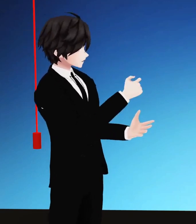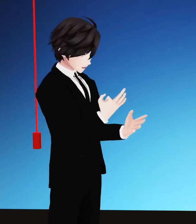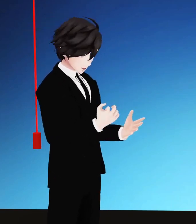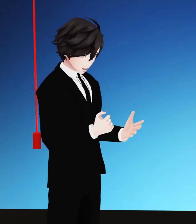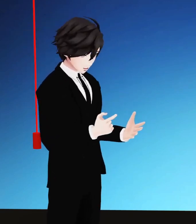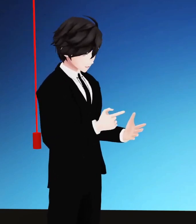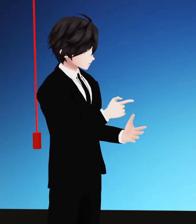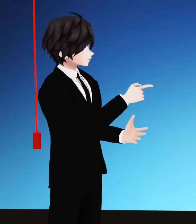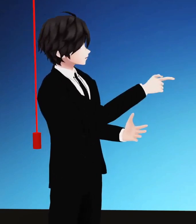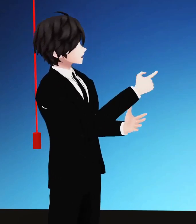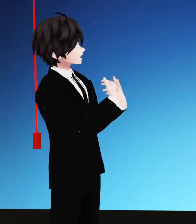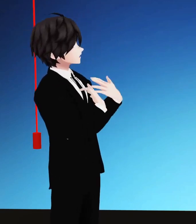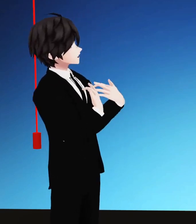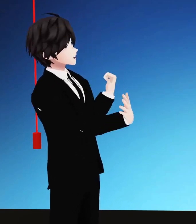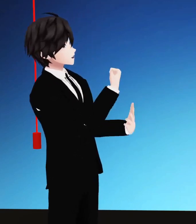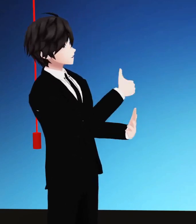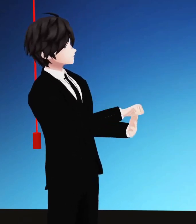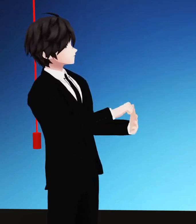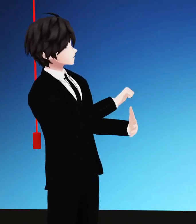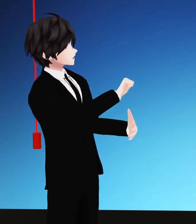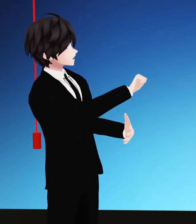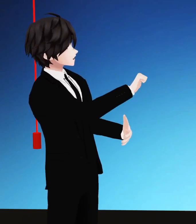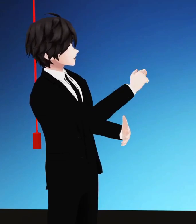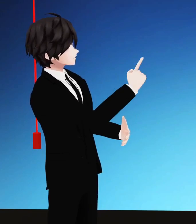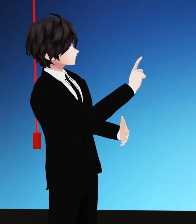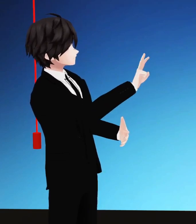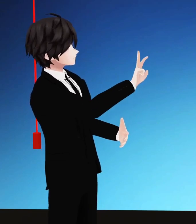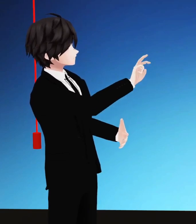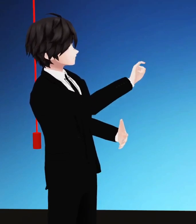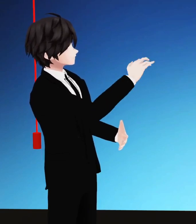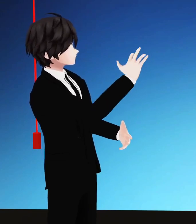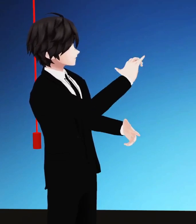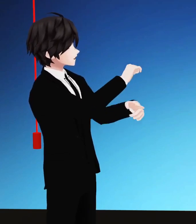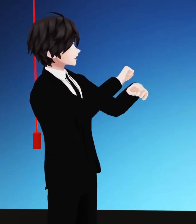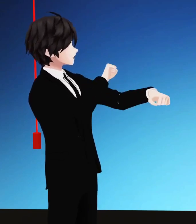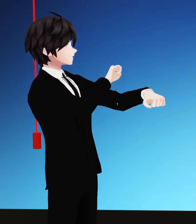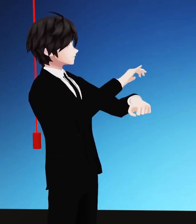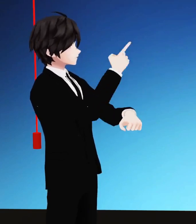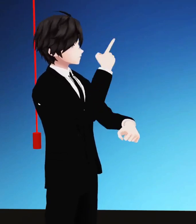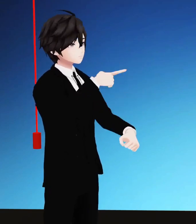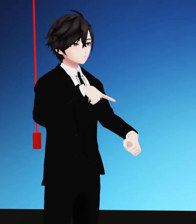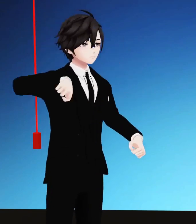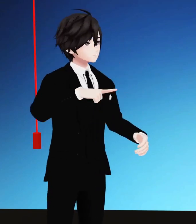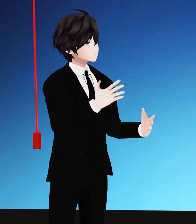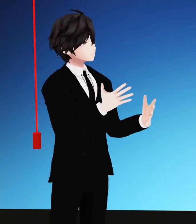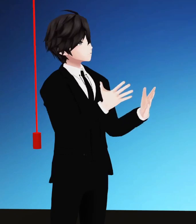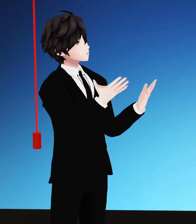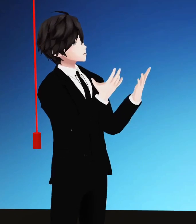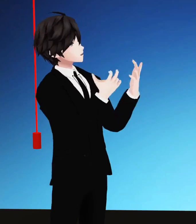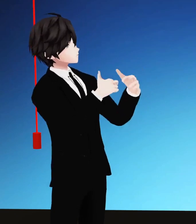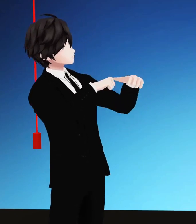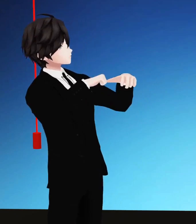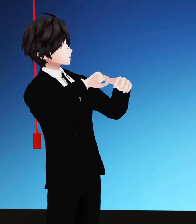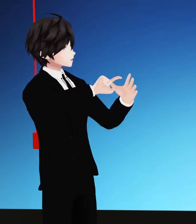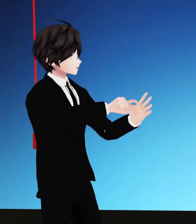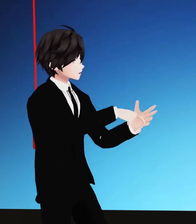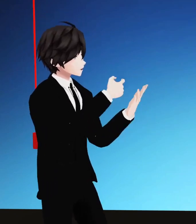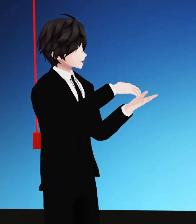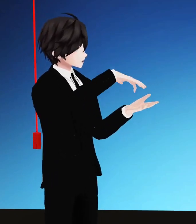Now, as for the last question, Do you have any sort of advice for new